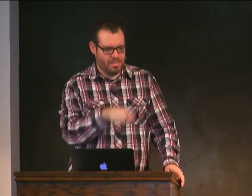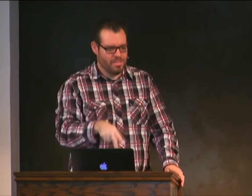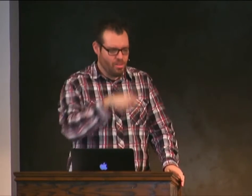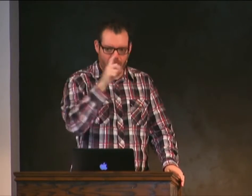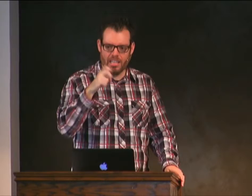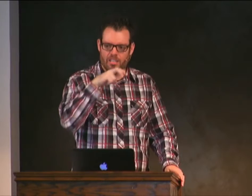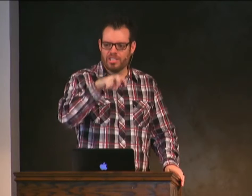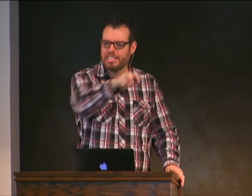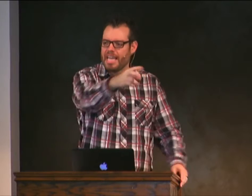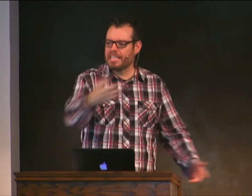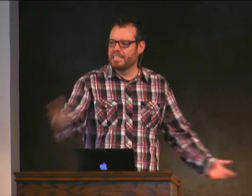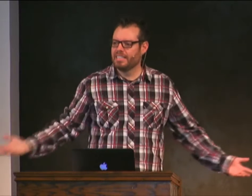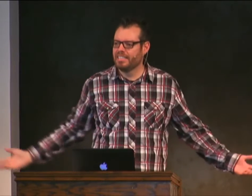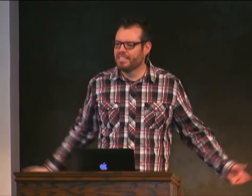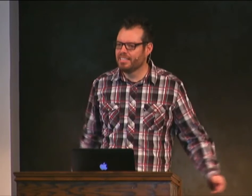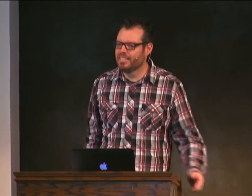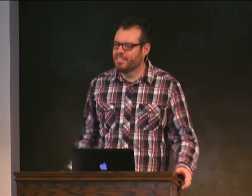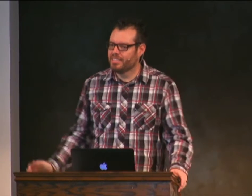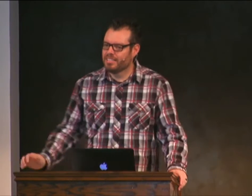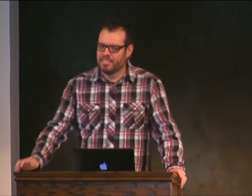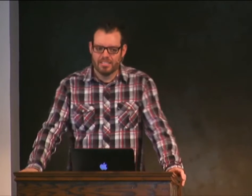gone, you ugly little snake.